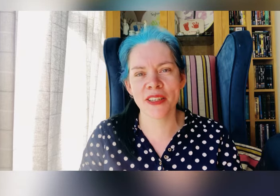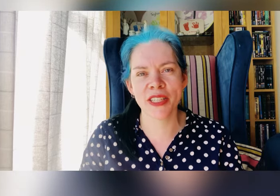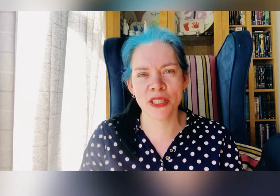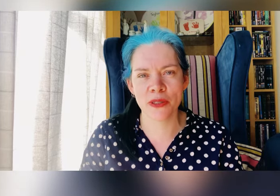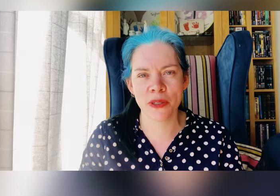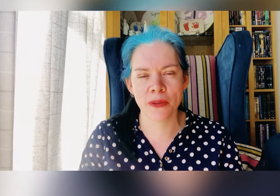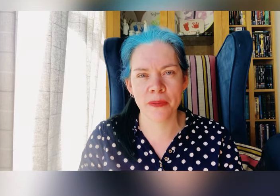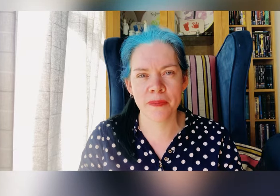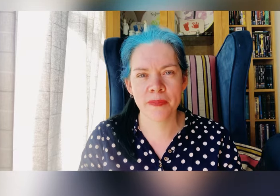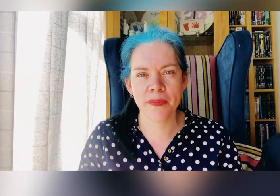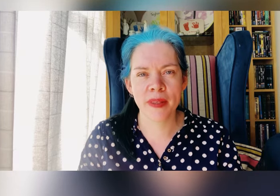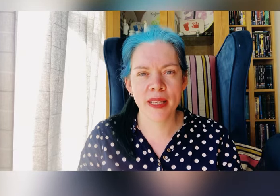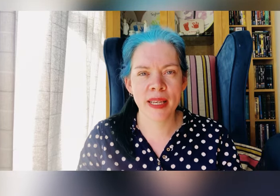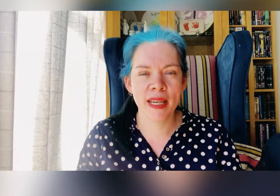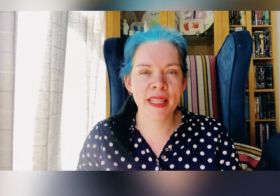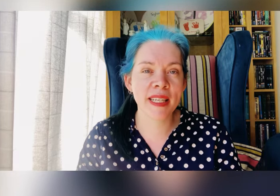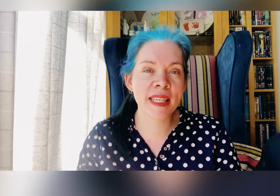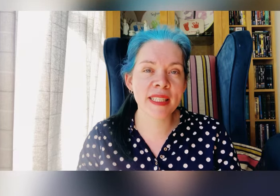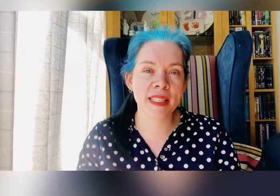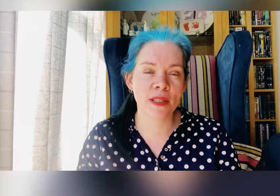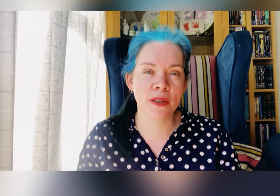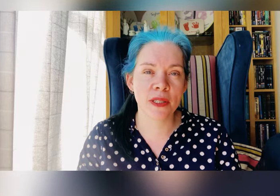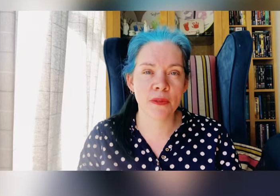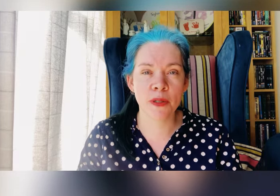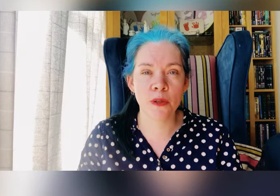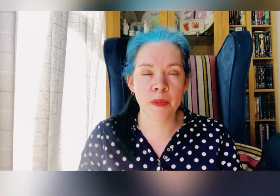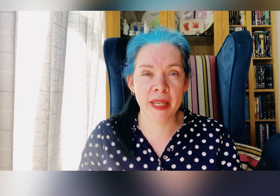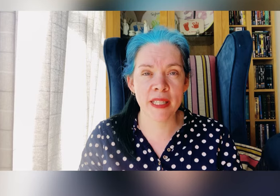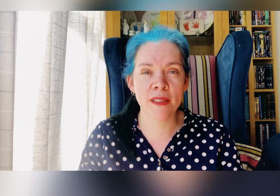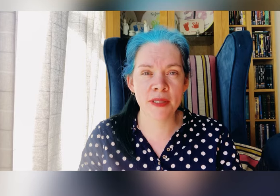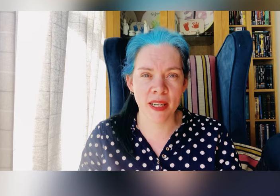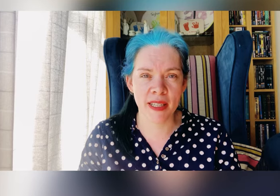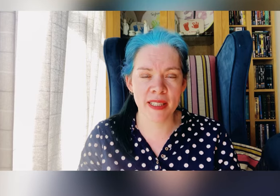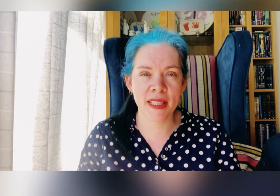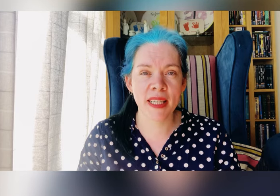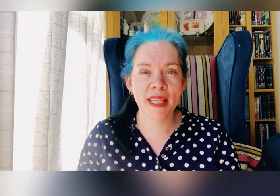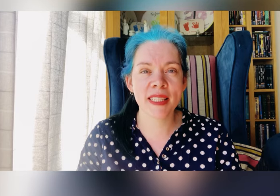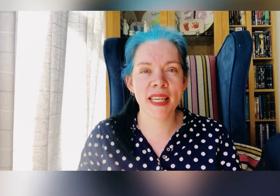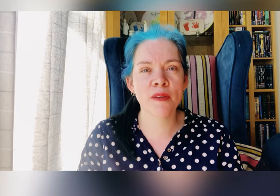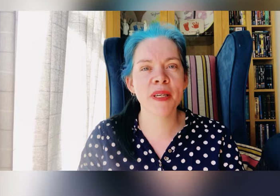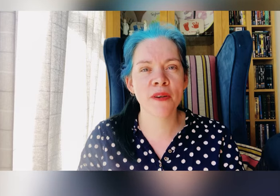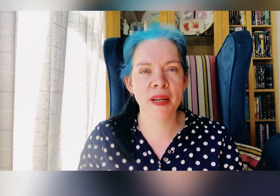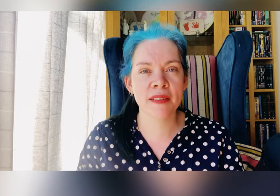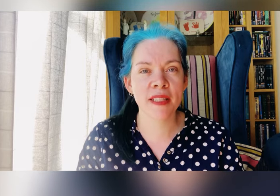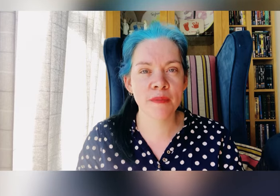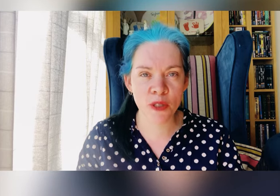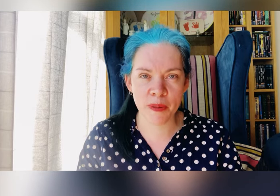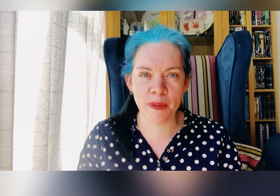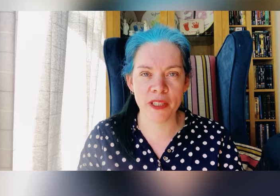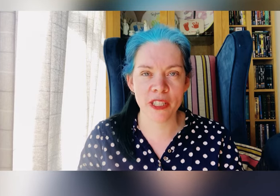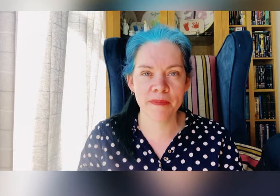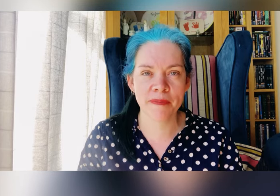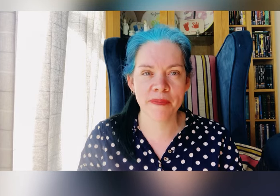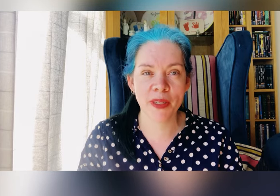nursery school. An easy song to incorporate new signs is Here We Go Round the Mulberry Bush. Are you